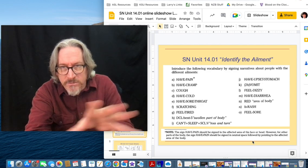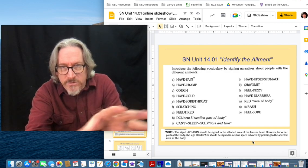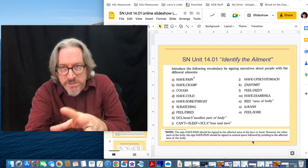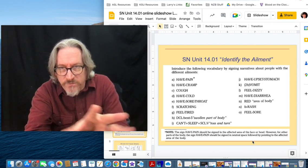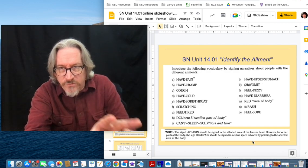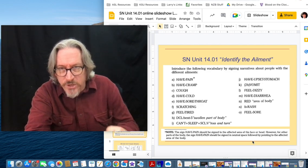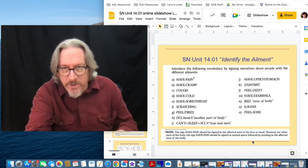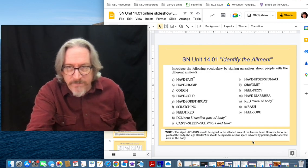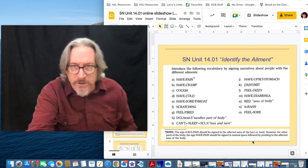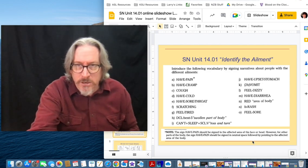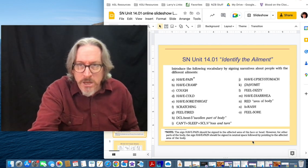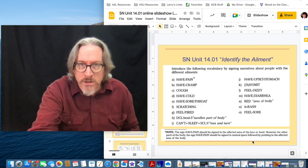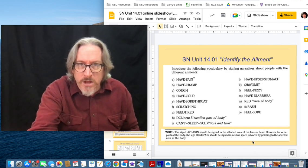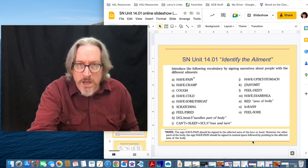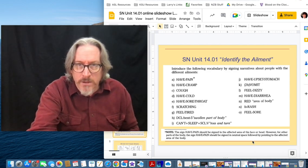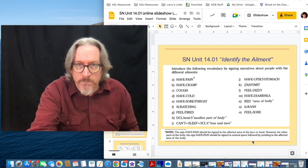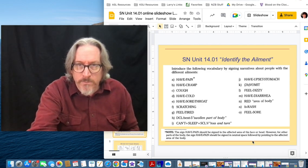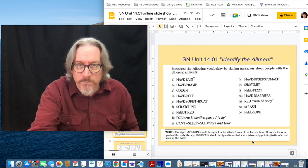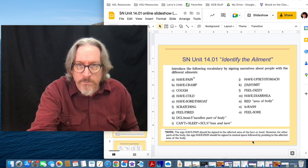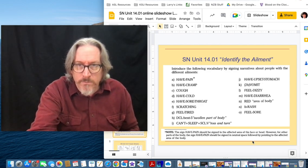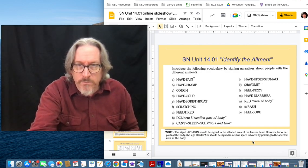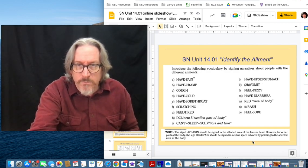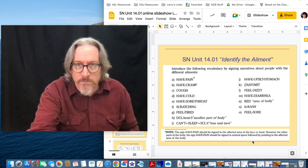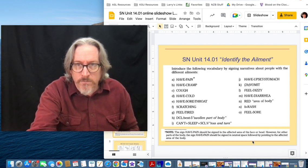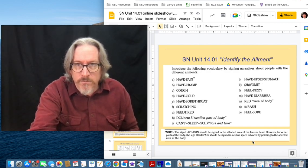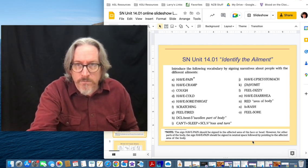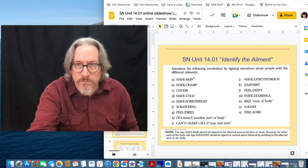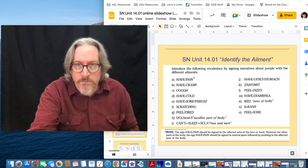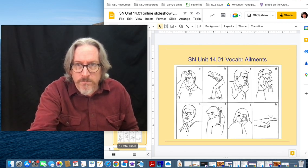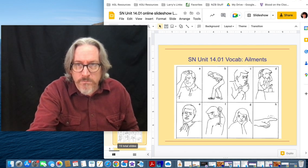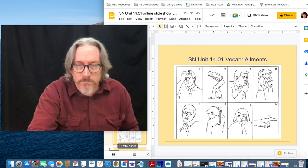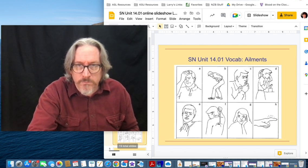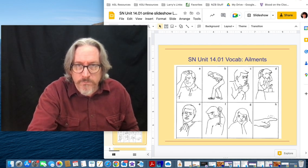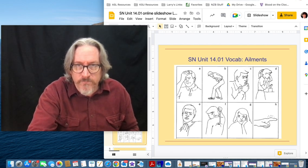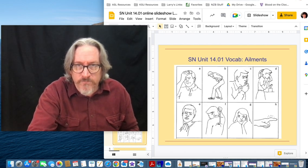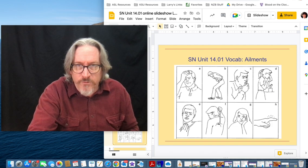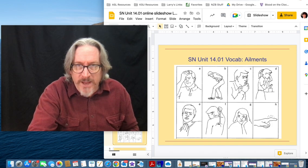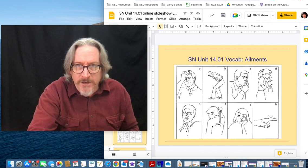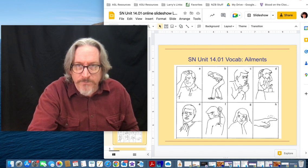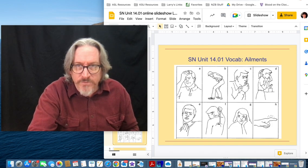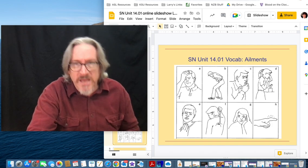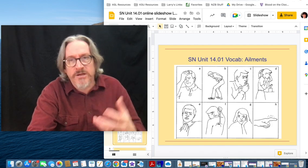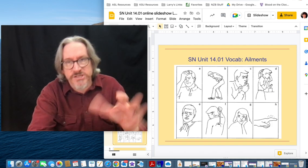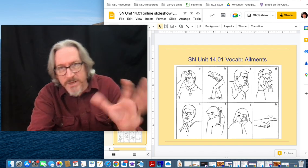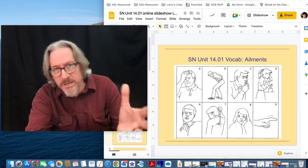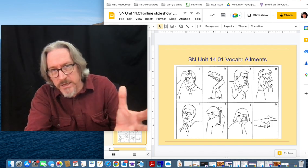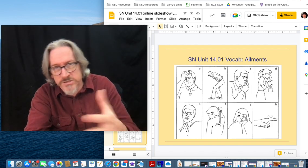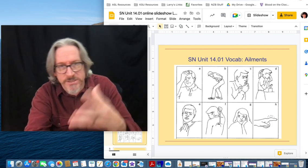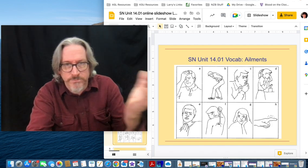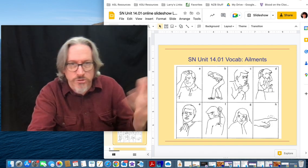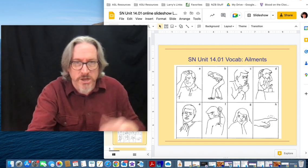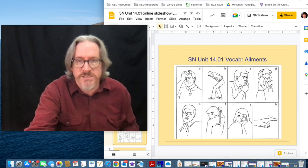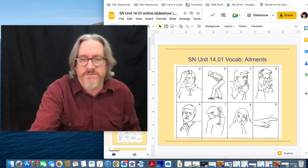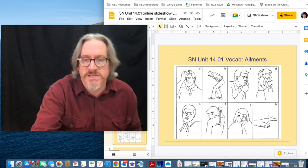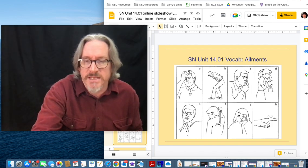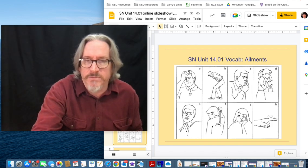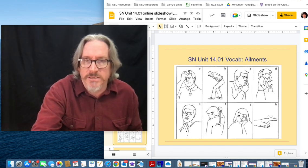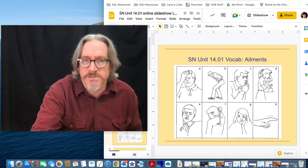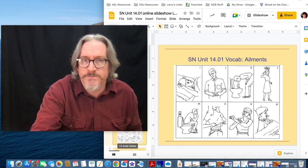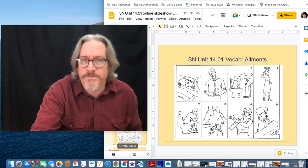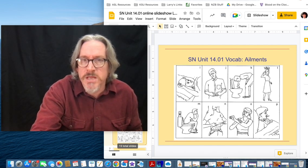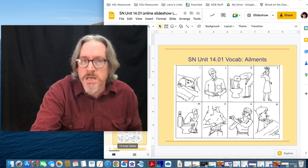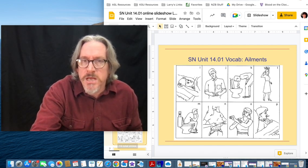again, there's a little footnote on there. for pain. And here's some drawings of the